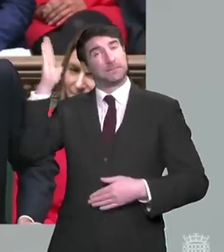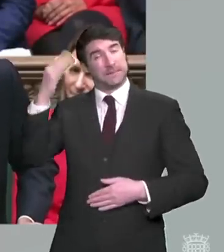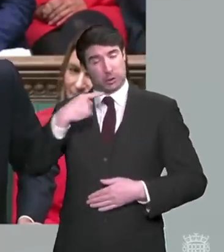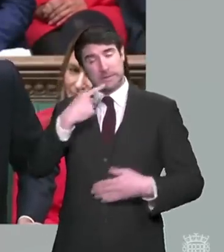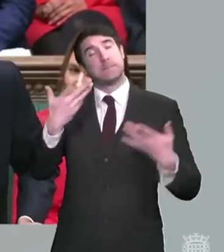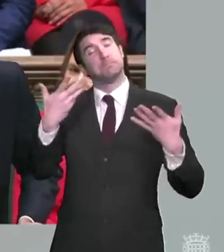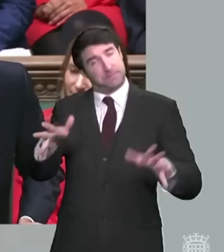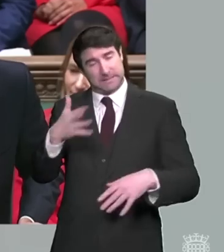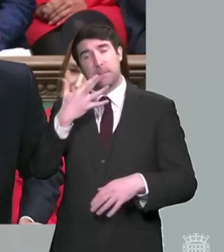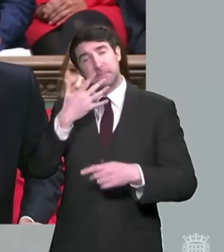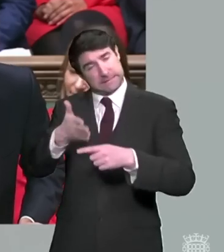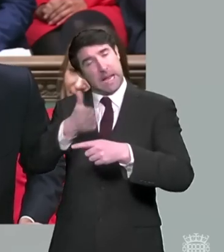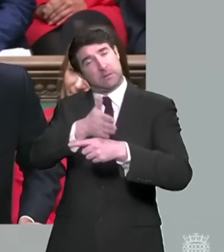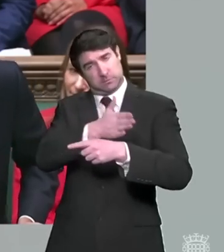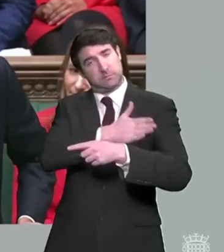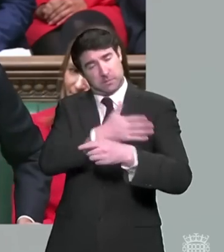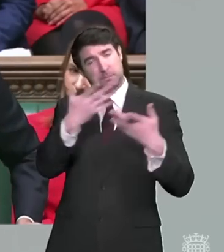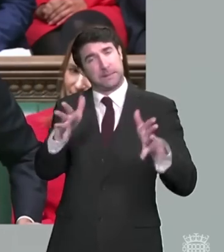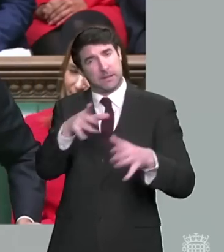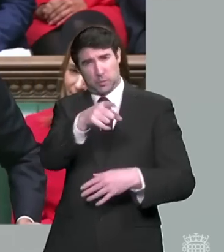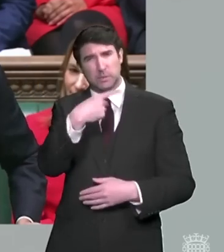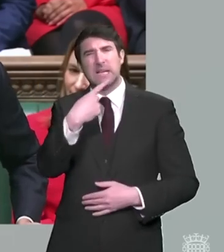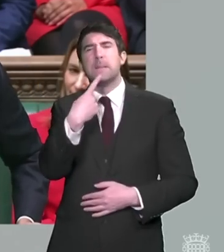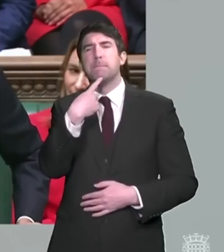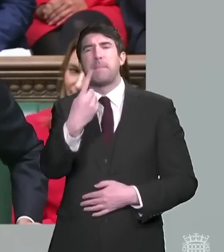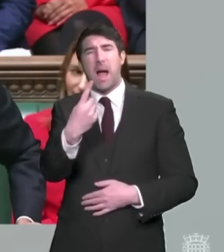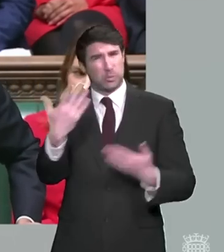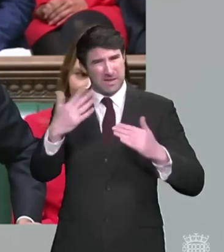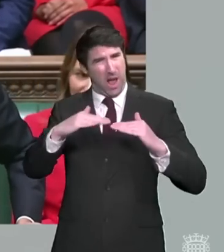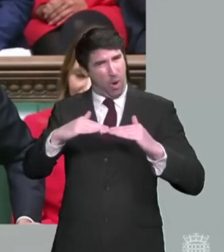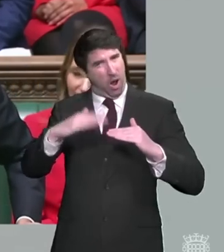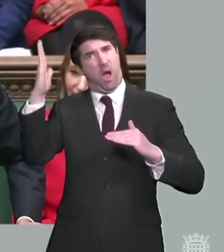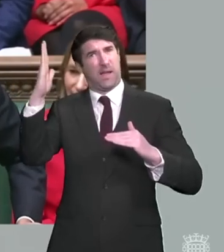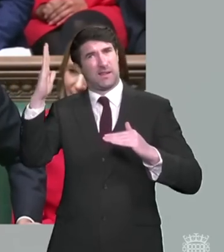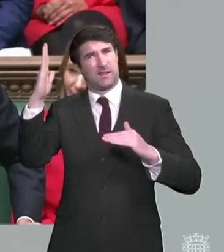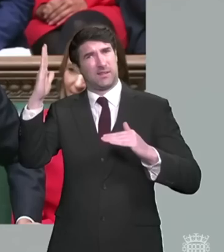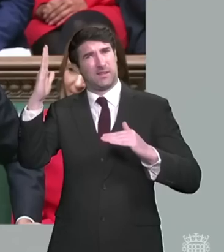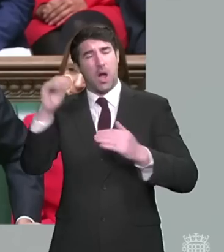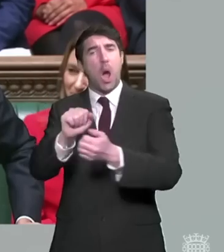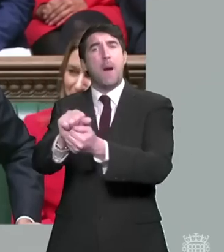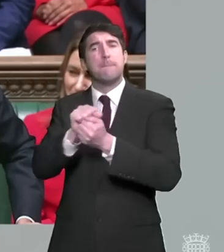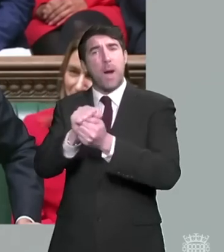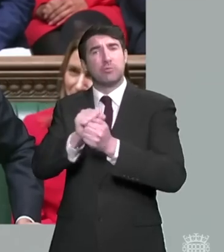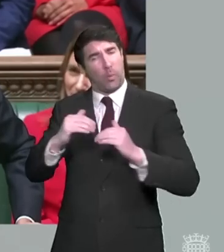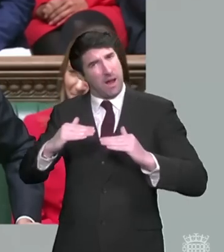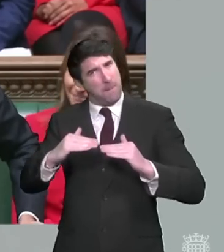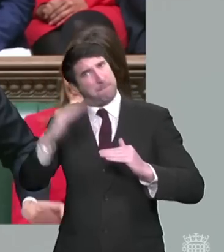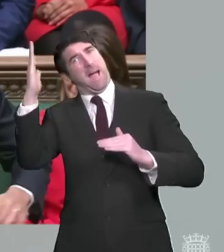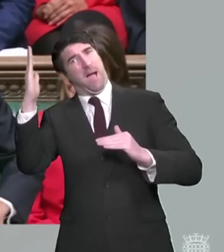done is to ensure that right now, he mentioned the pound at a multi-month high, borrowing costs restored back to where they should